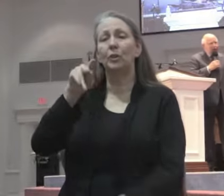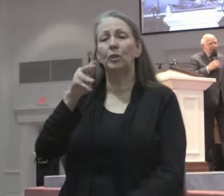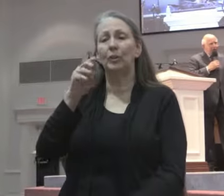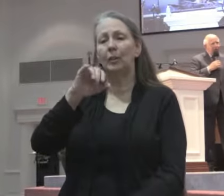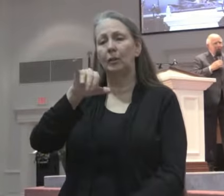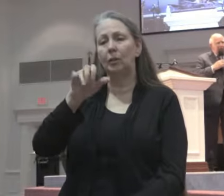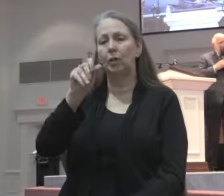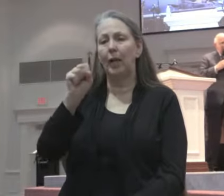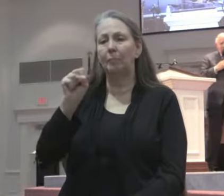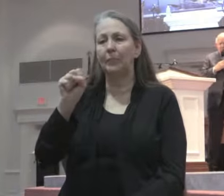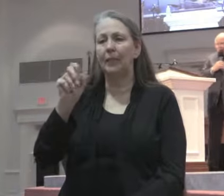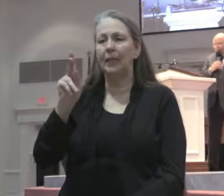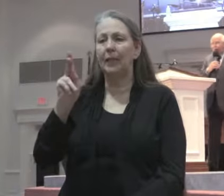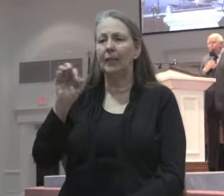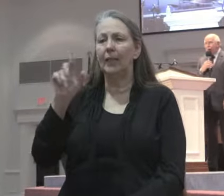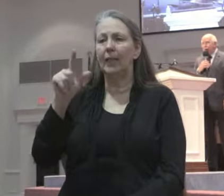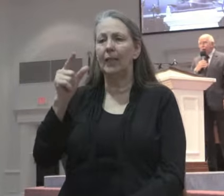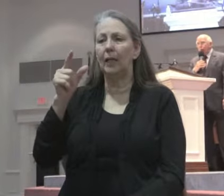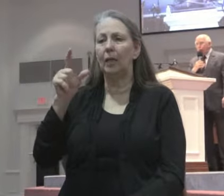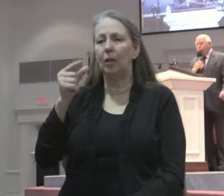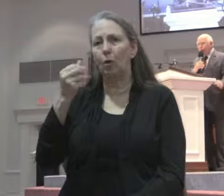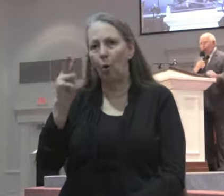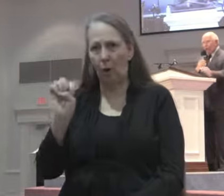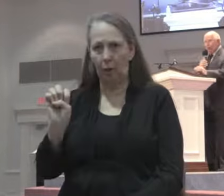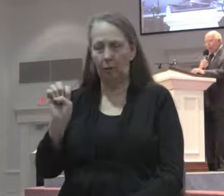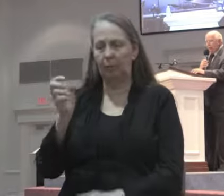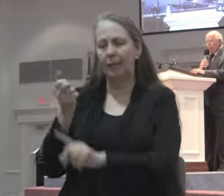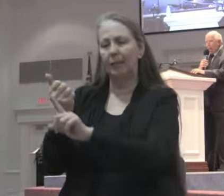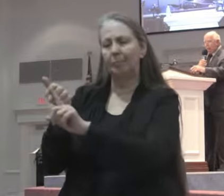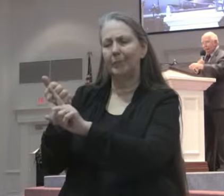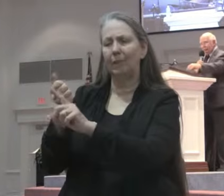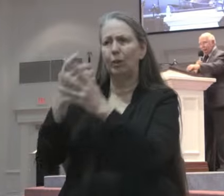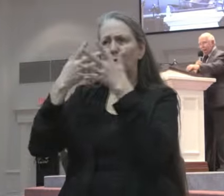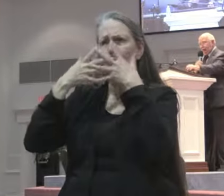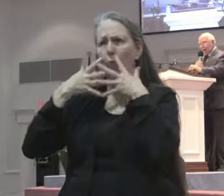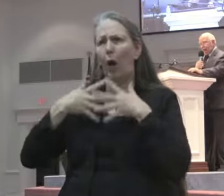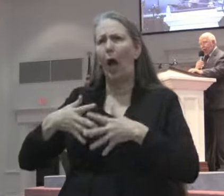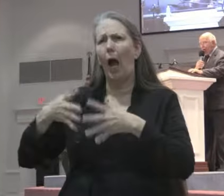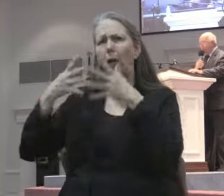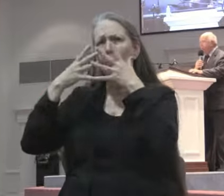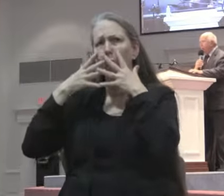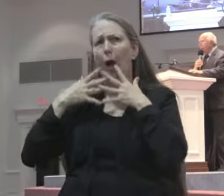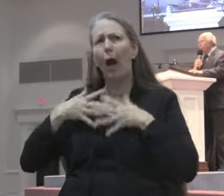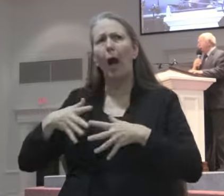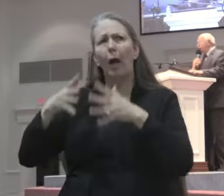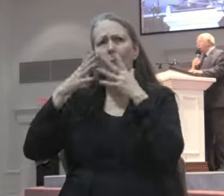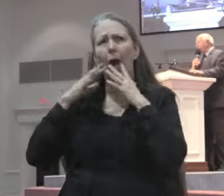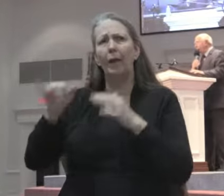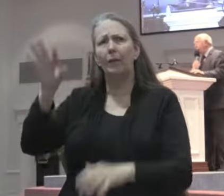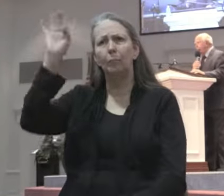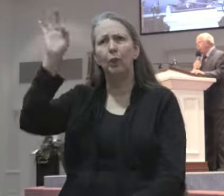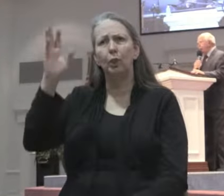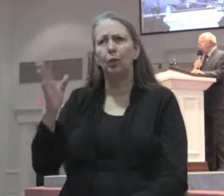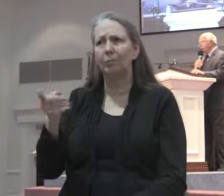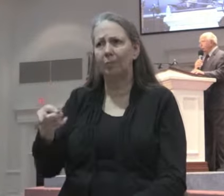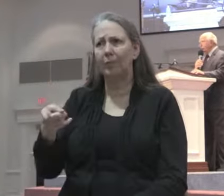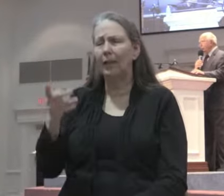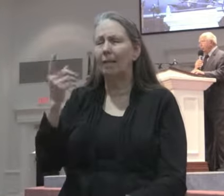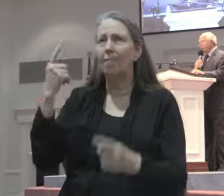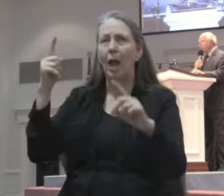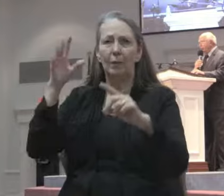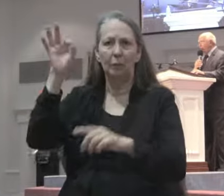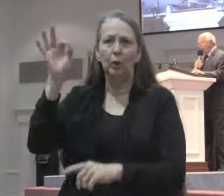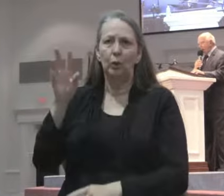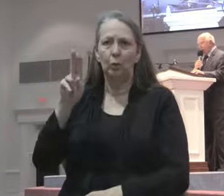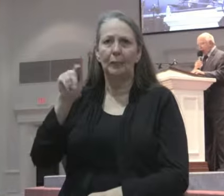day service at General Conference, and he was weeping. I don't mean he was just, you know, about to cry. Tears were running down his face